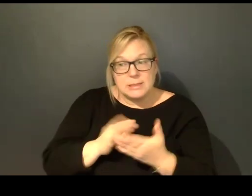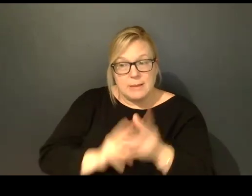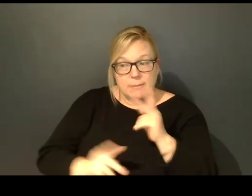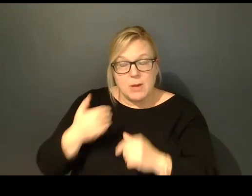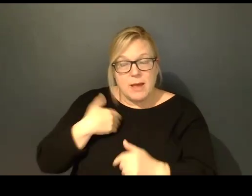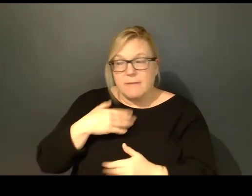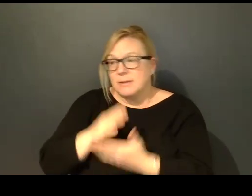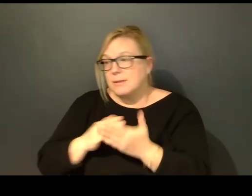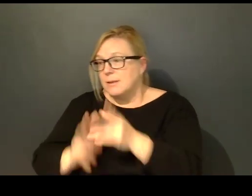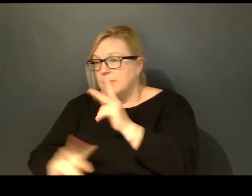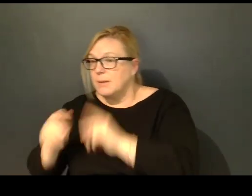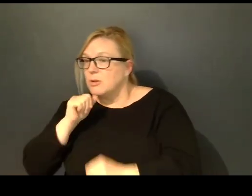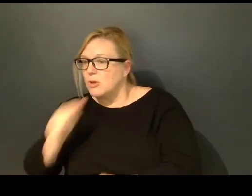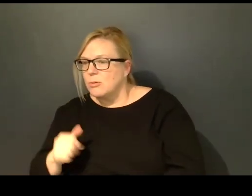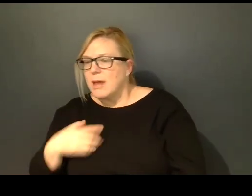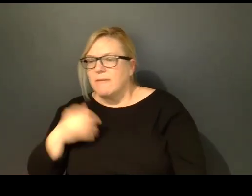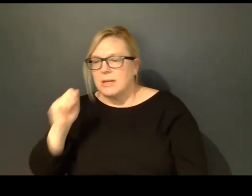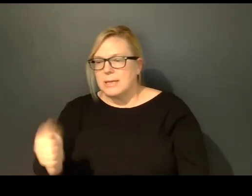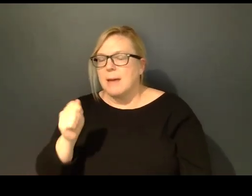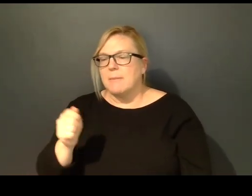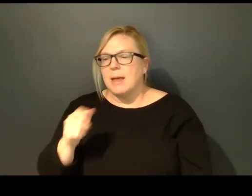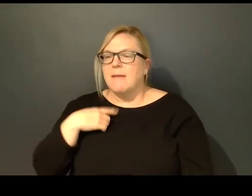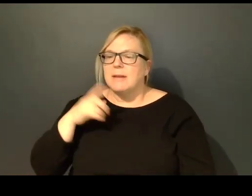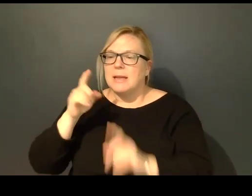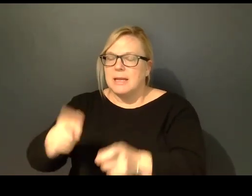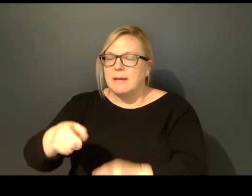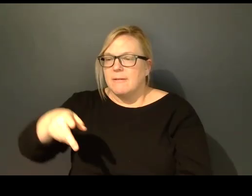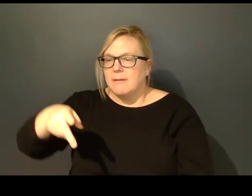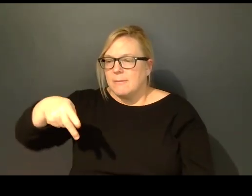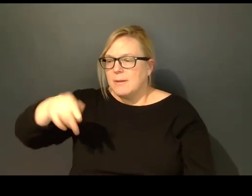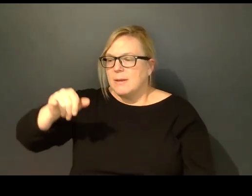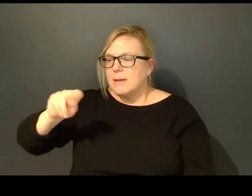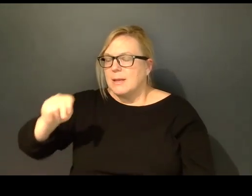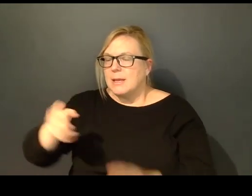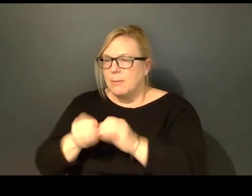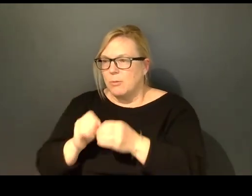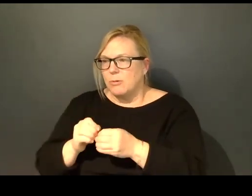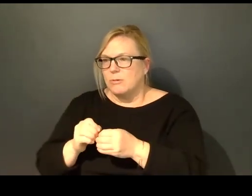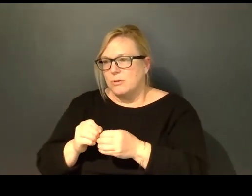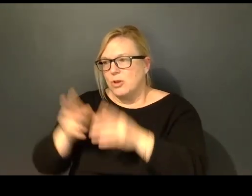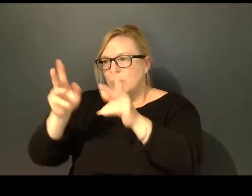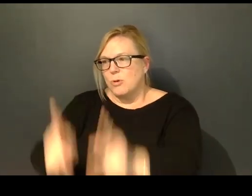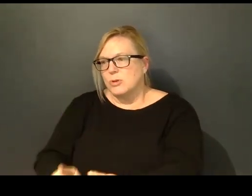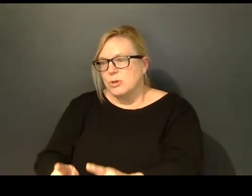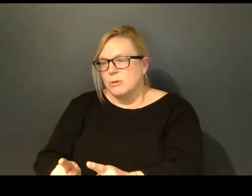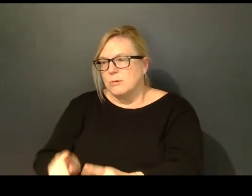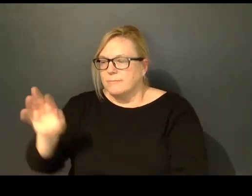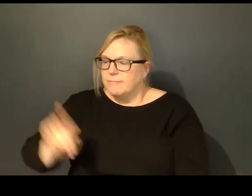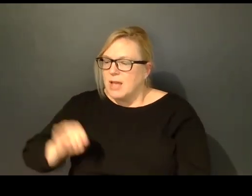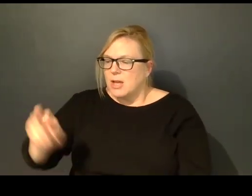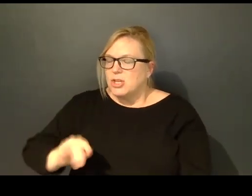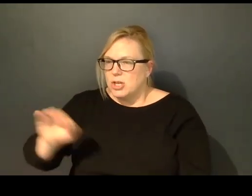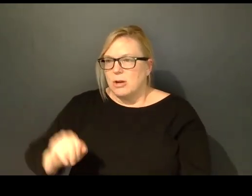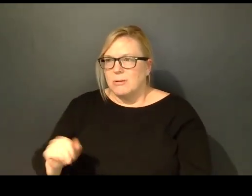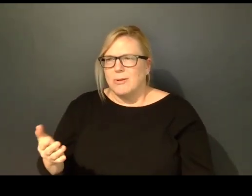to give our pins, no matter what you're using, to the cashier. Oh. And how is that equitable or safe to